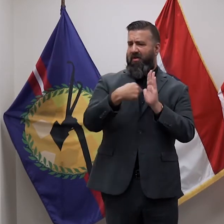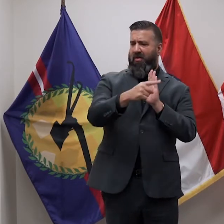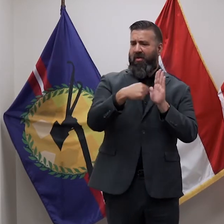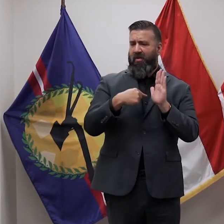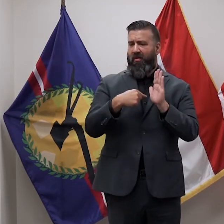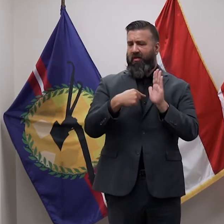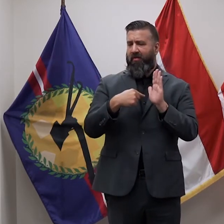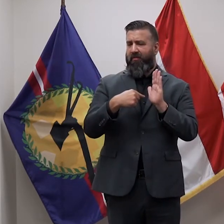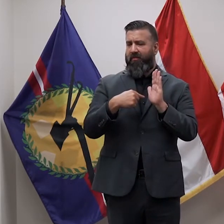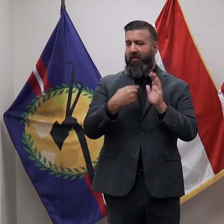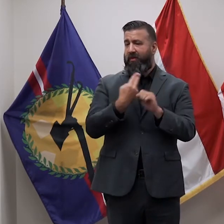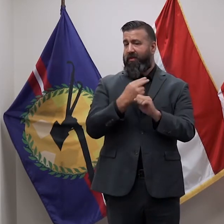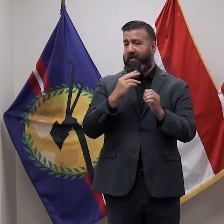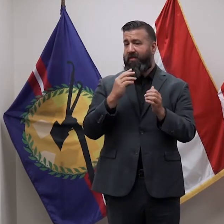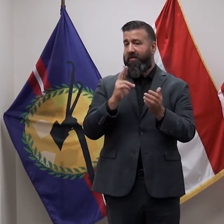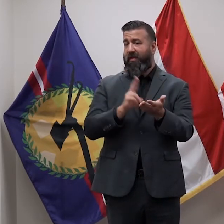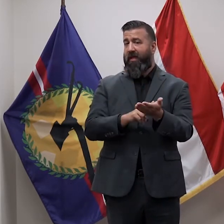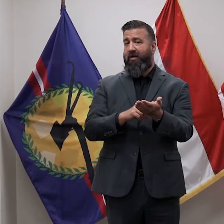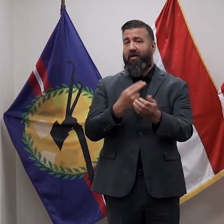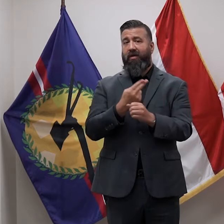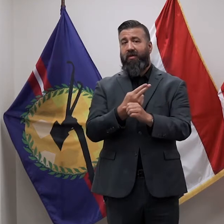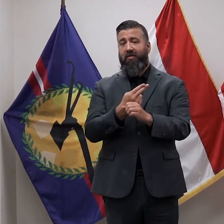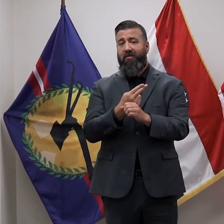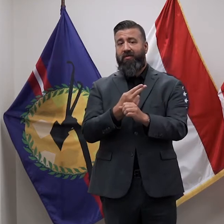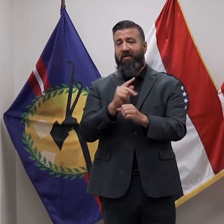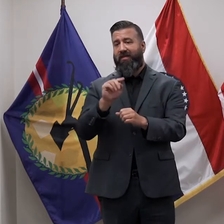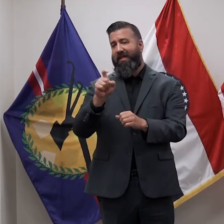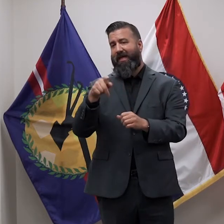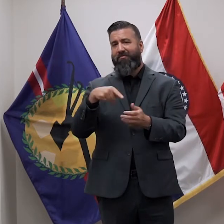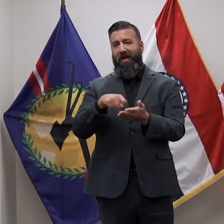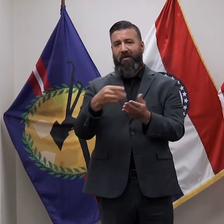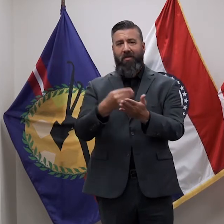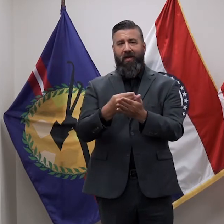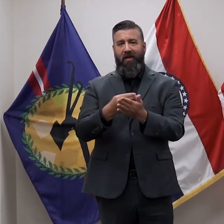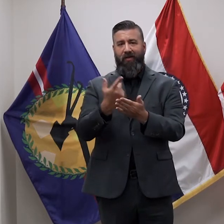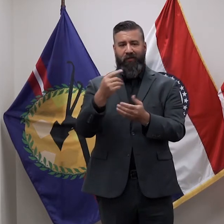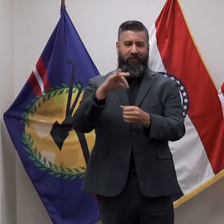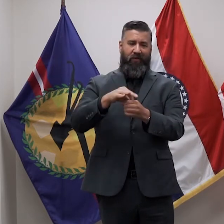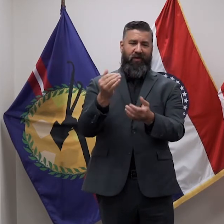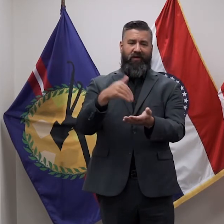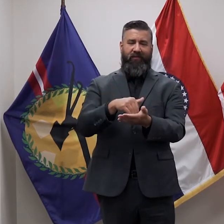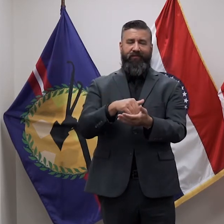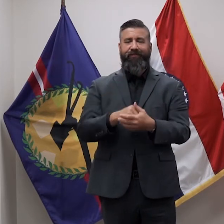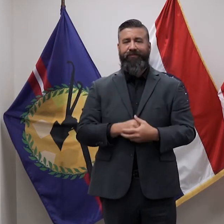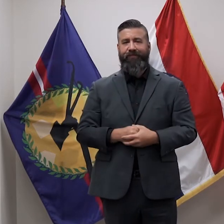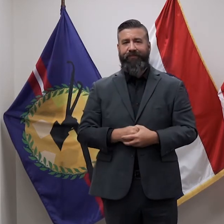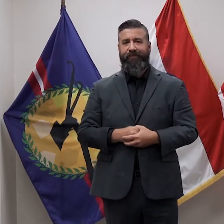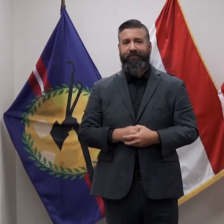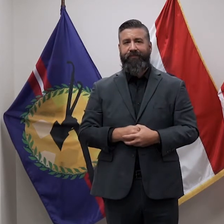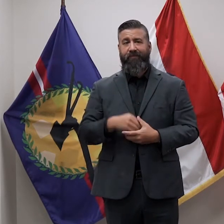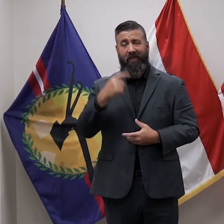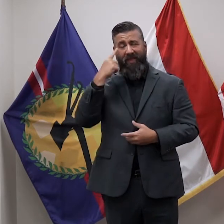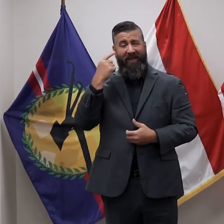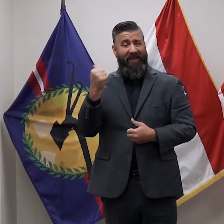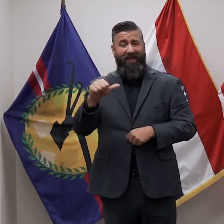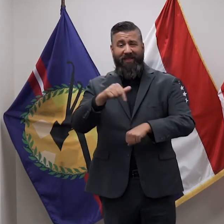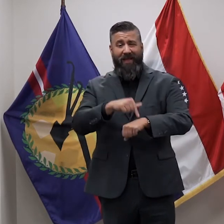be an effort to use taxpayer money to get you reelected? Well, I think anytime you're involved